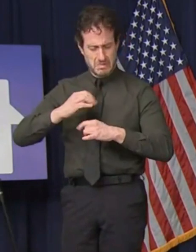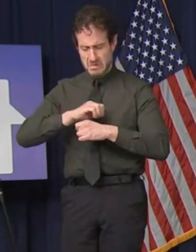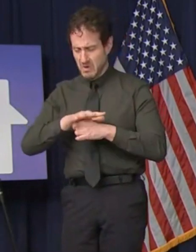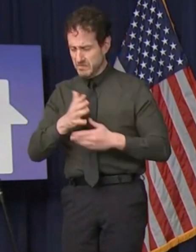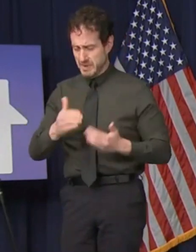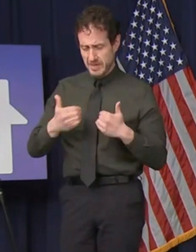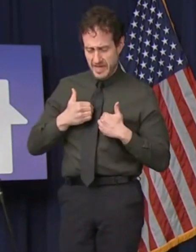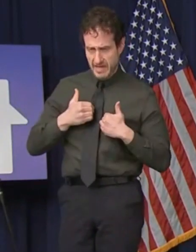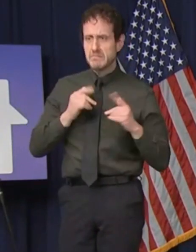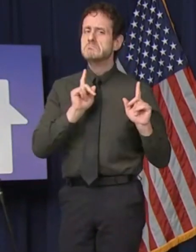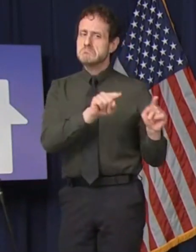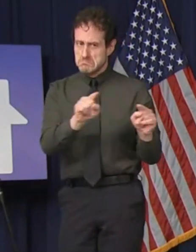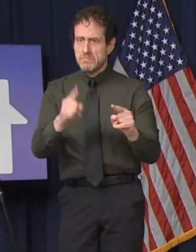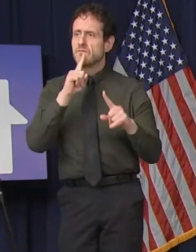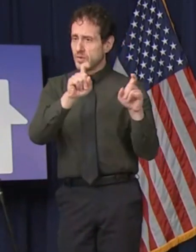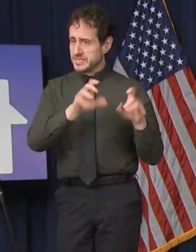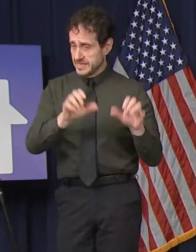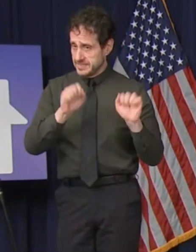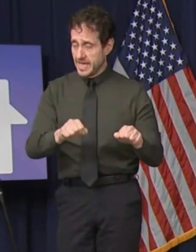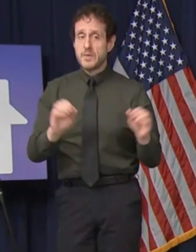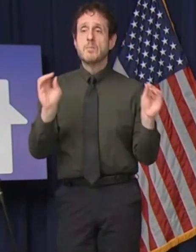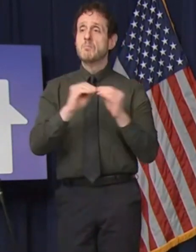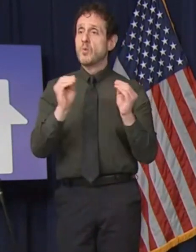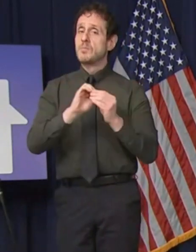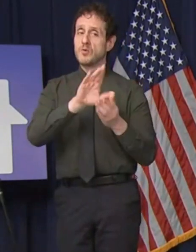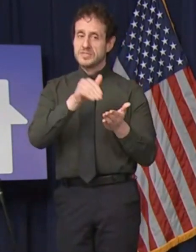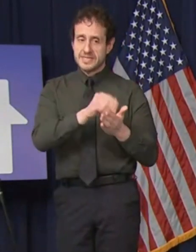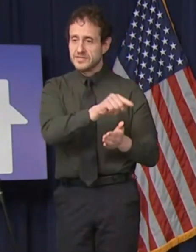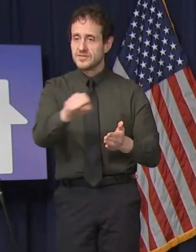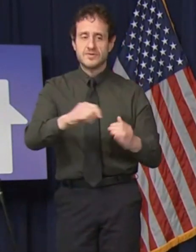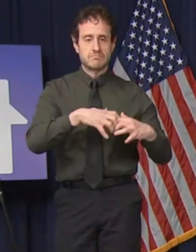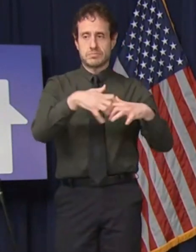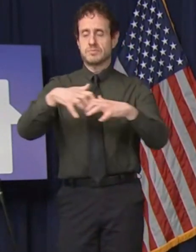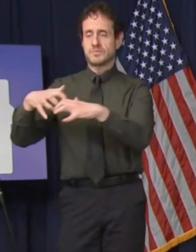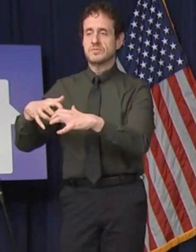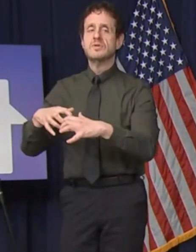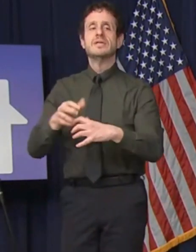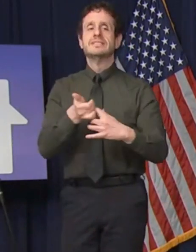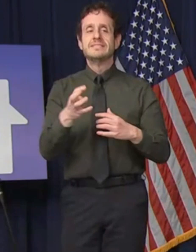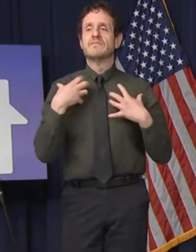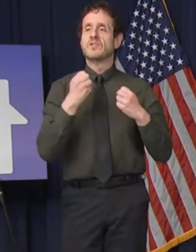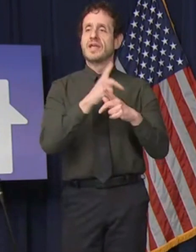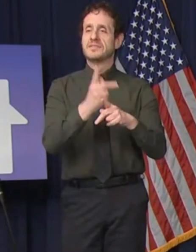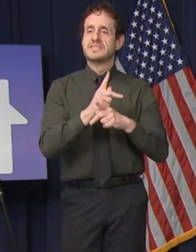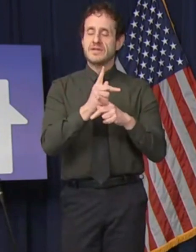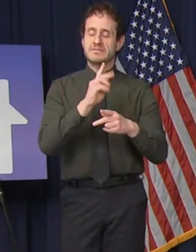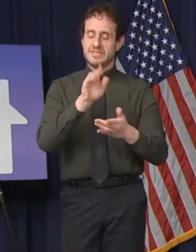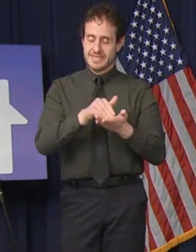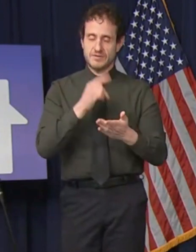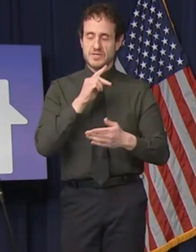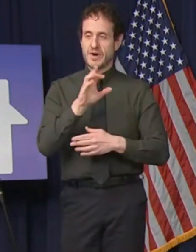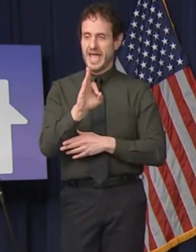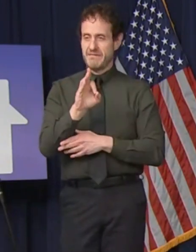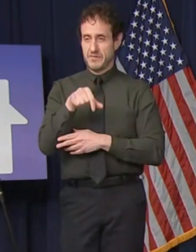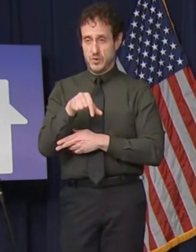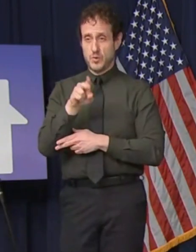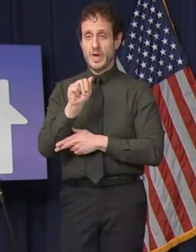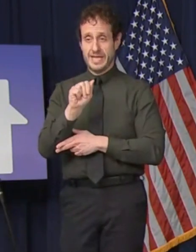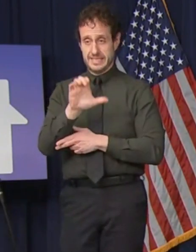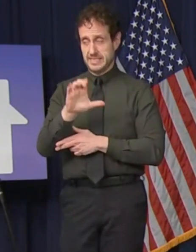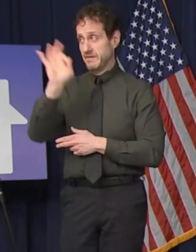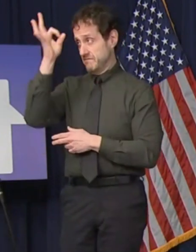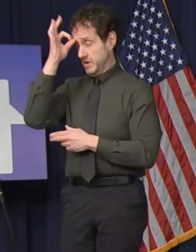starting to offer testing. Federally qualified health centers, or FQHCs, the mobile testing sites the governor